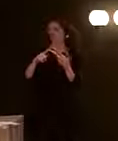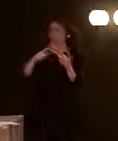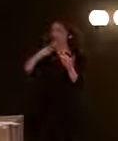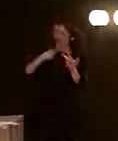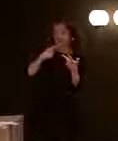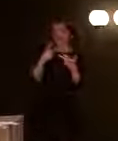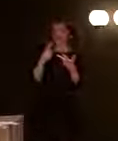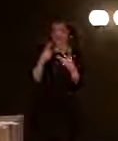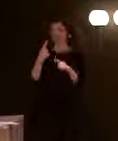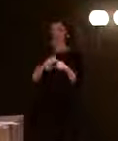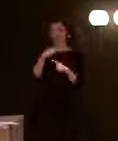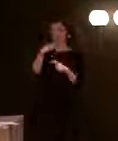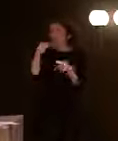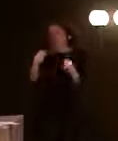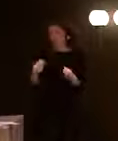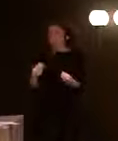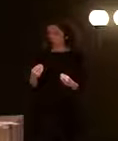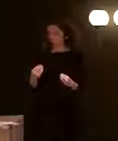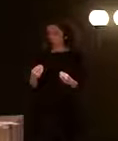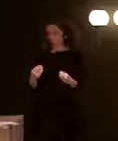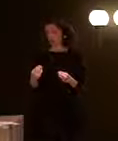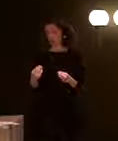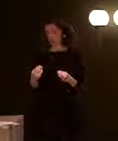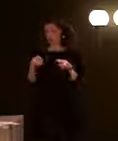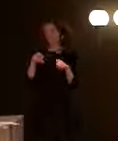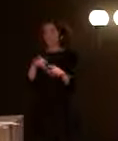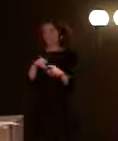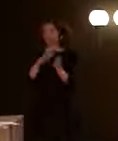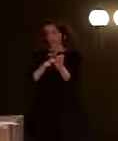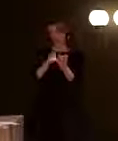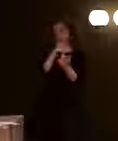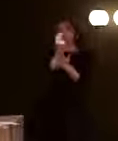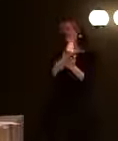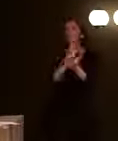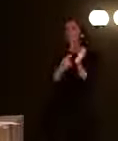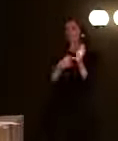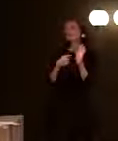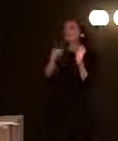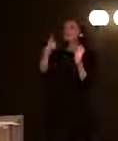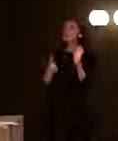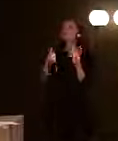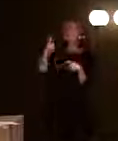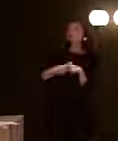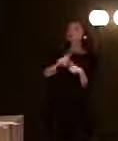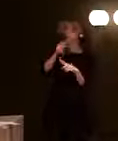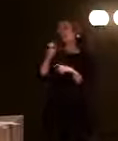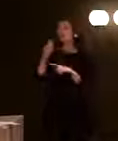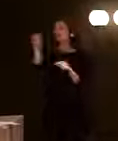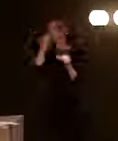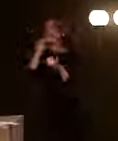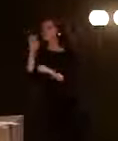art, you don't really have a correct or incorrect answer. You're basing your whole discussion on the